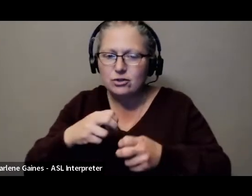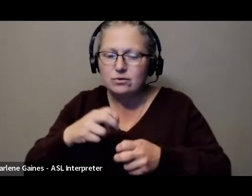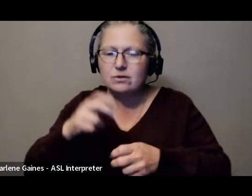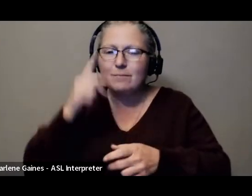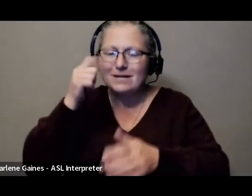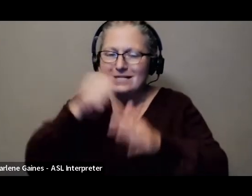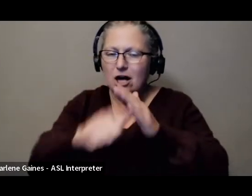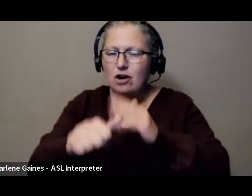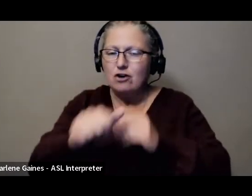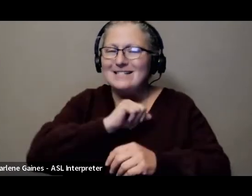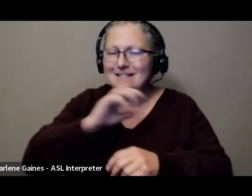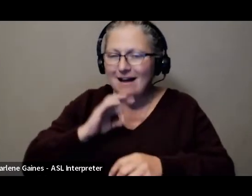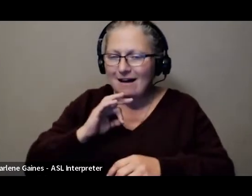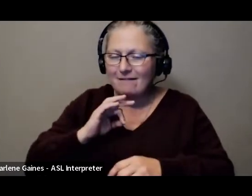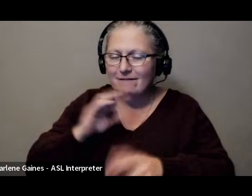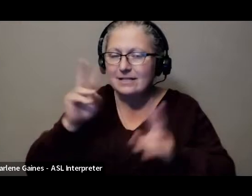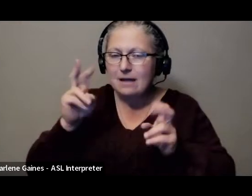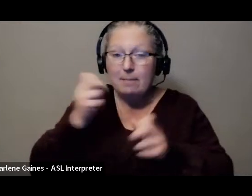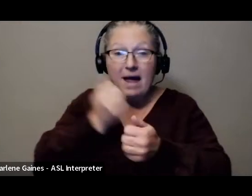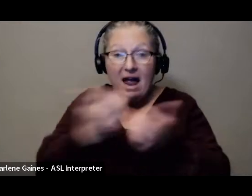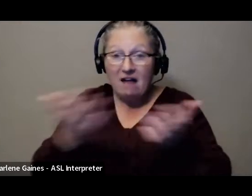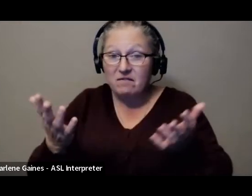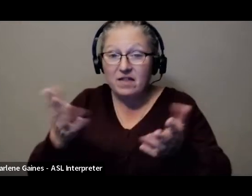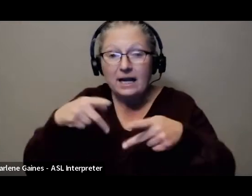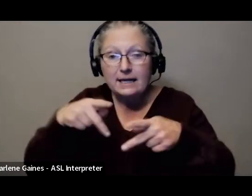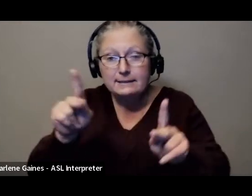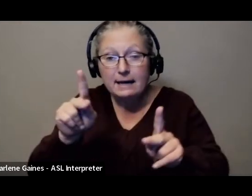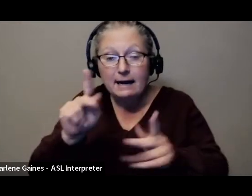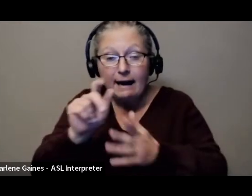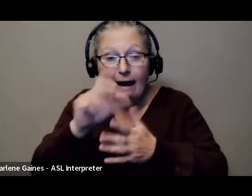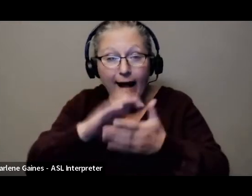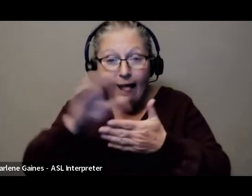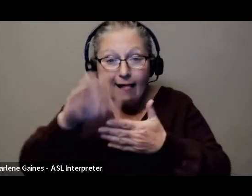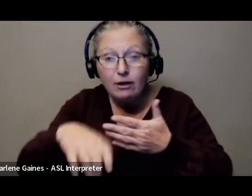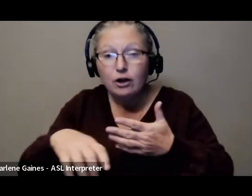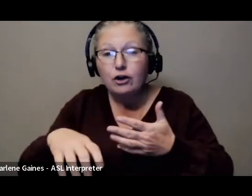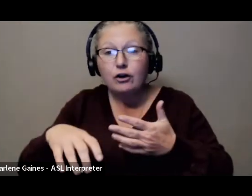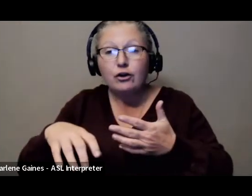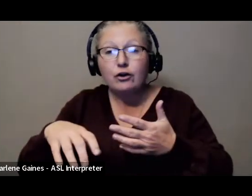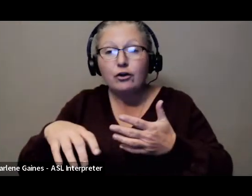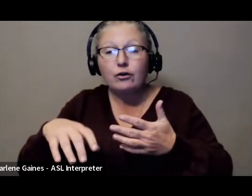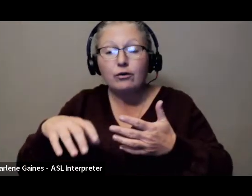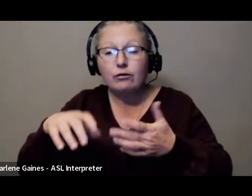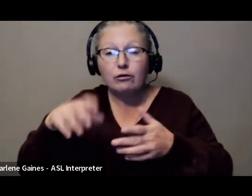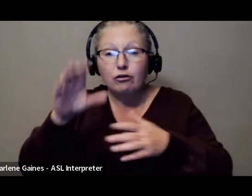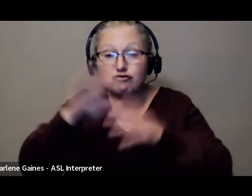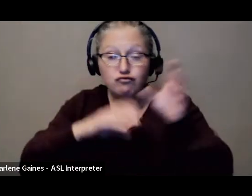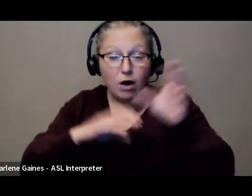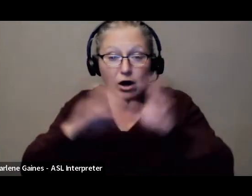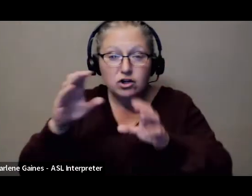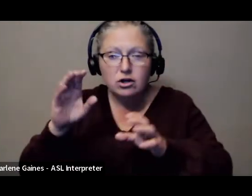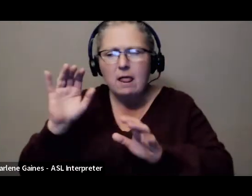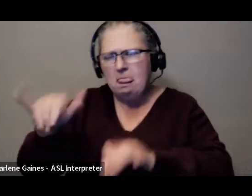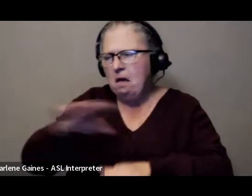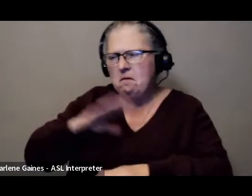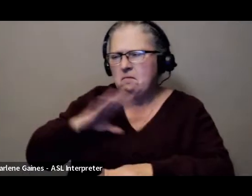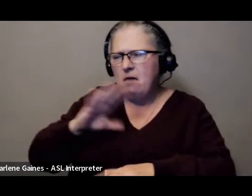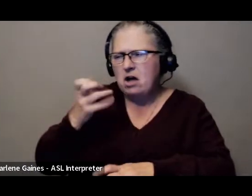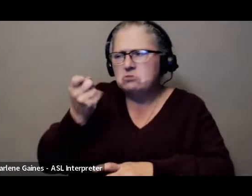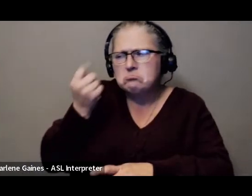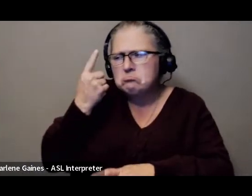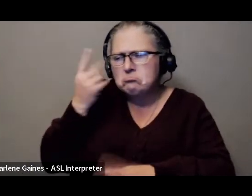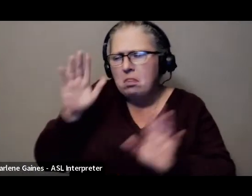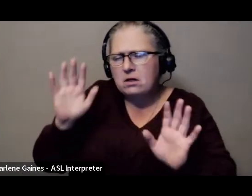personnel topics. Everything else, consent calendar, construction. all Okay, those no, kinds that's of fine. things. I Yeah. just Yes. needed